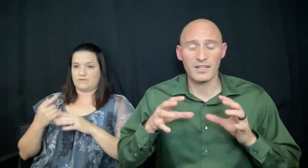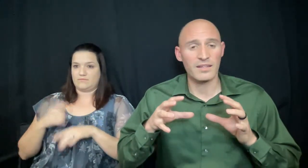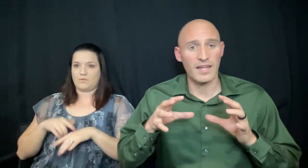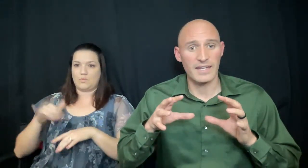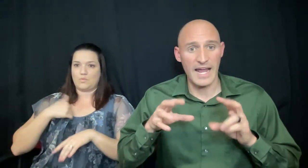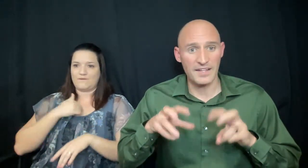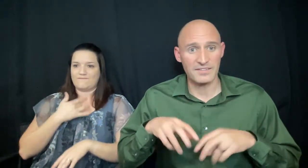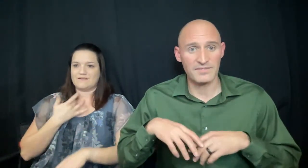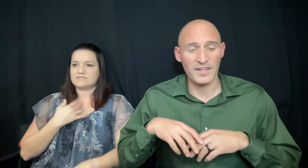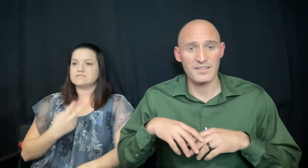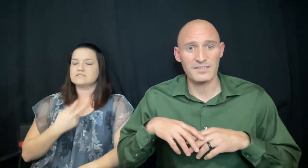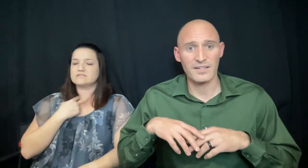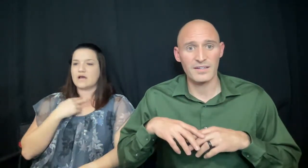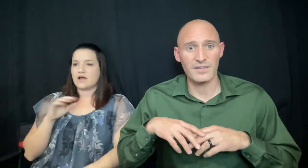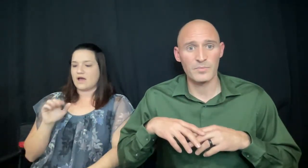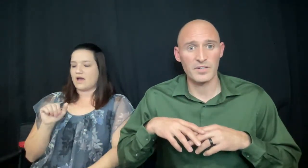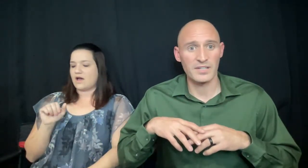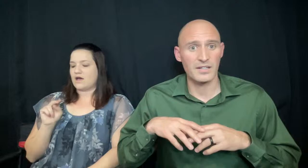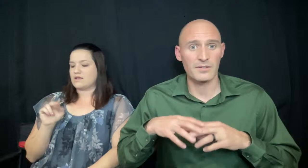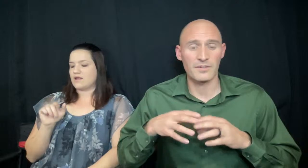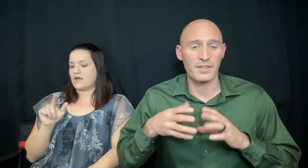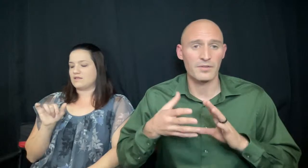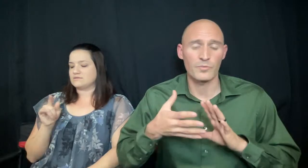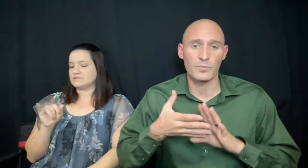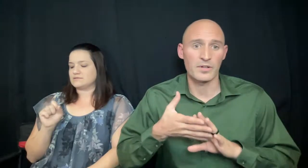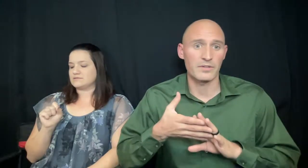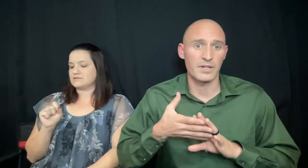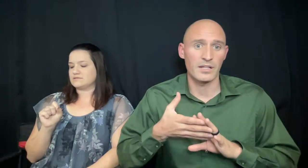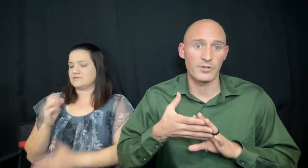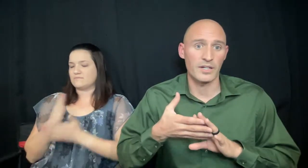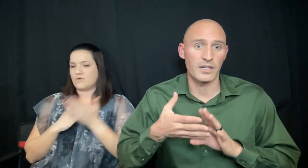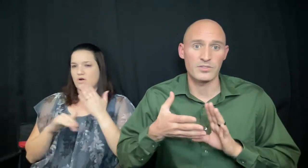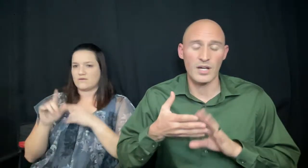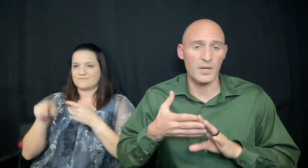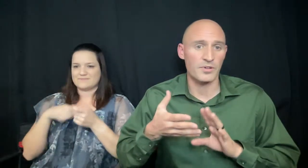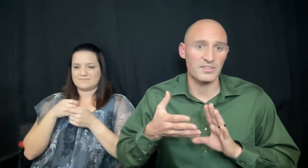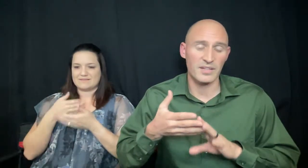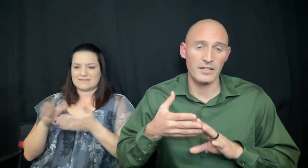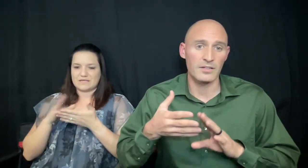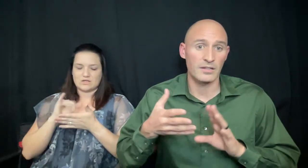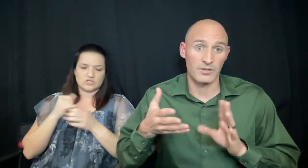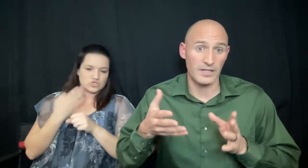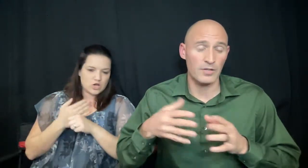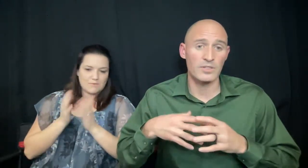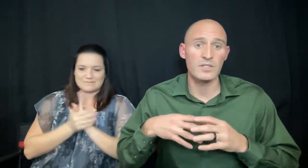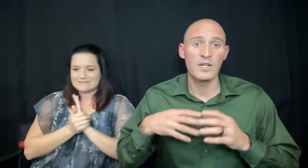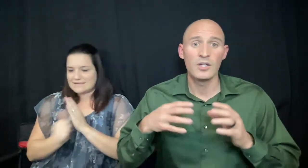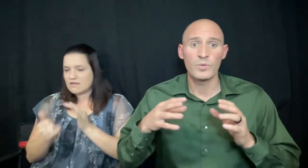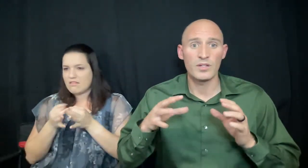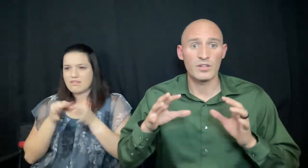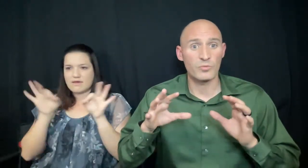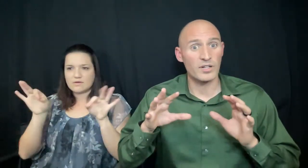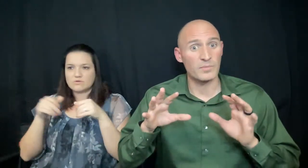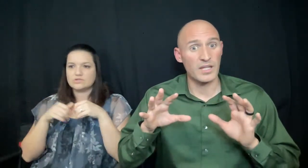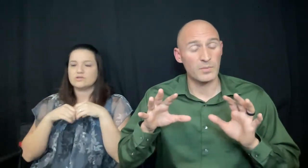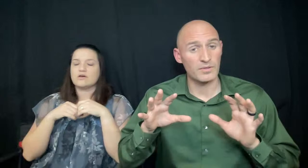the analysis phase of a particular thing when we're learning a job or a skill or a language. We just want to be able